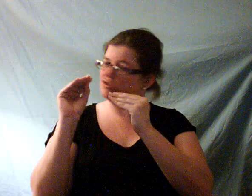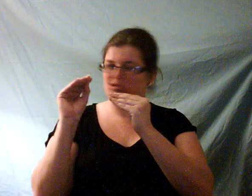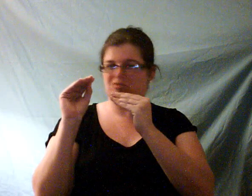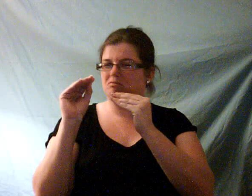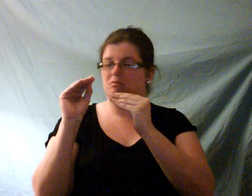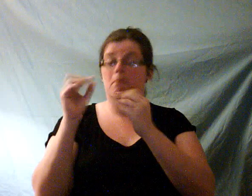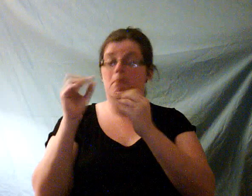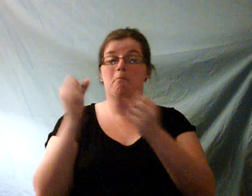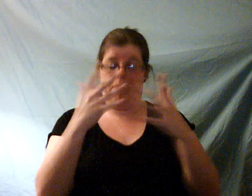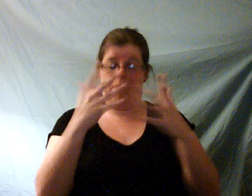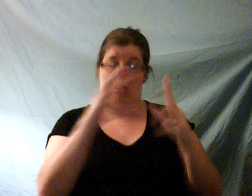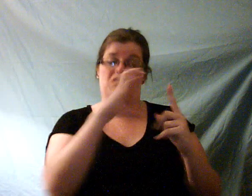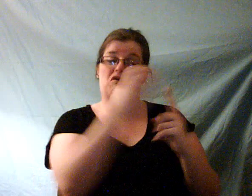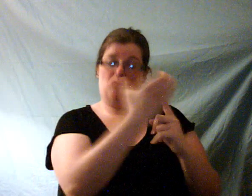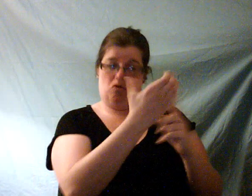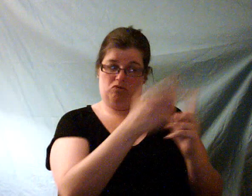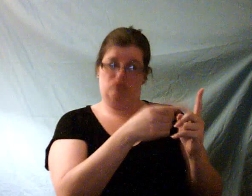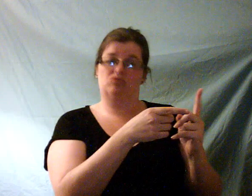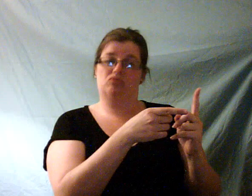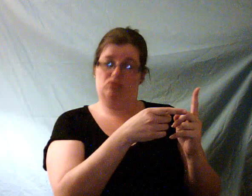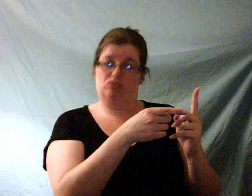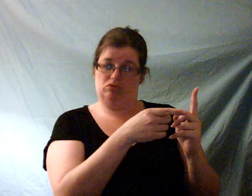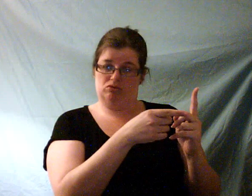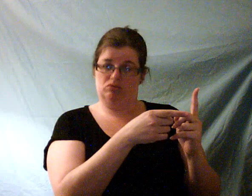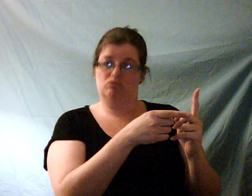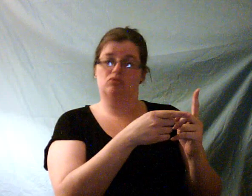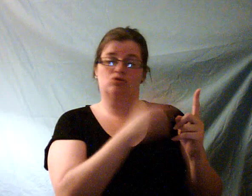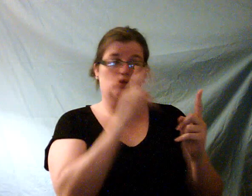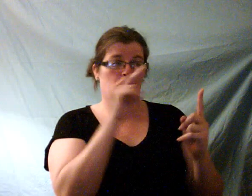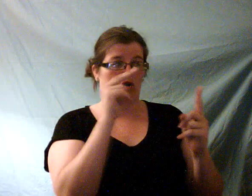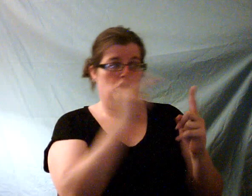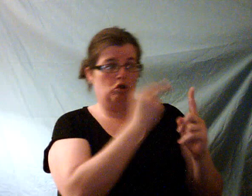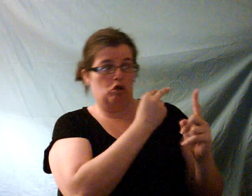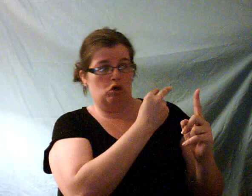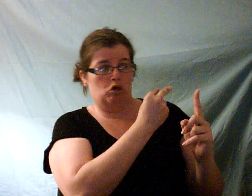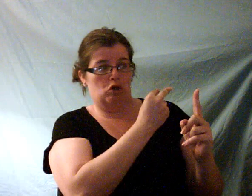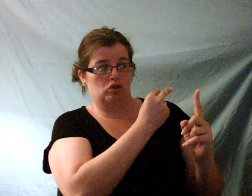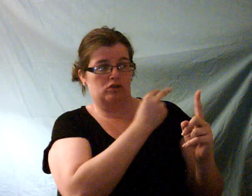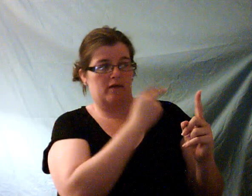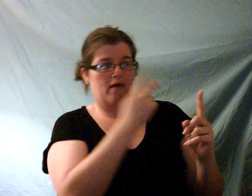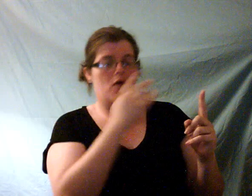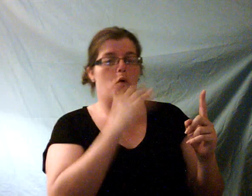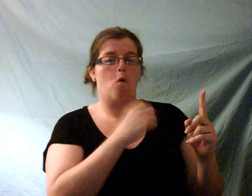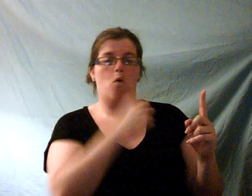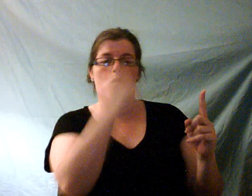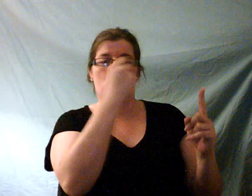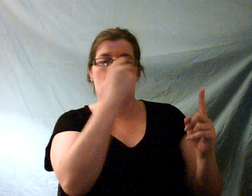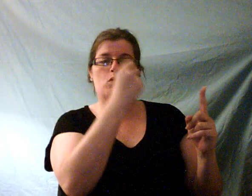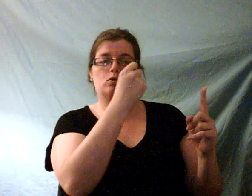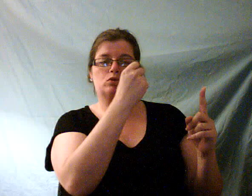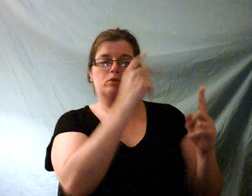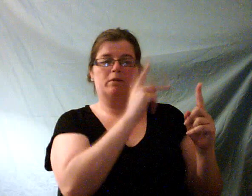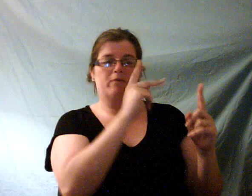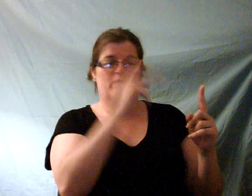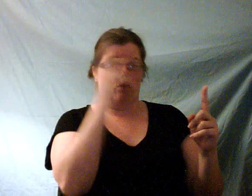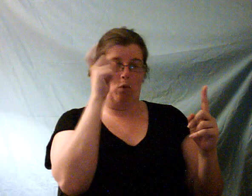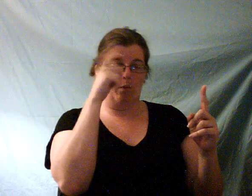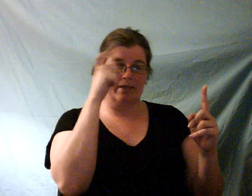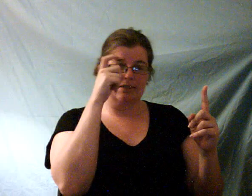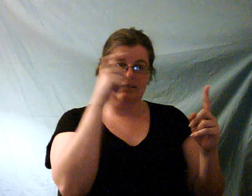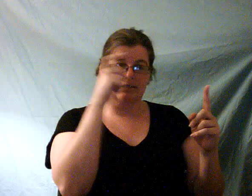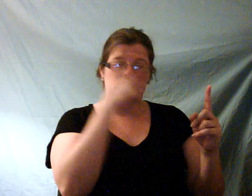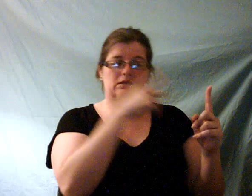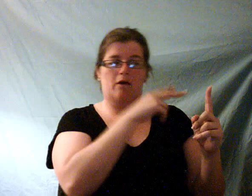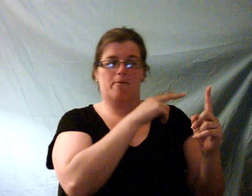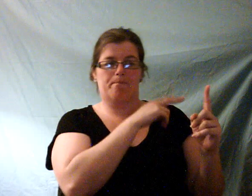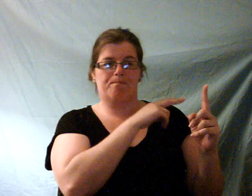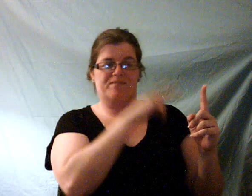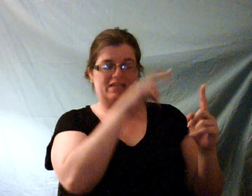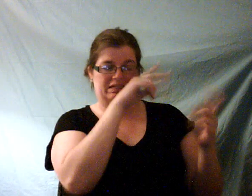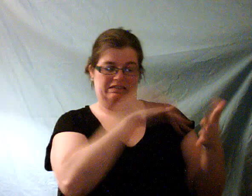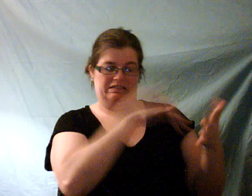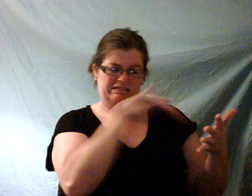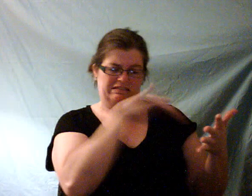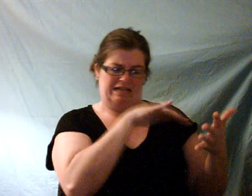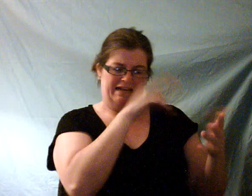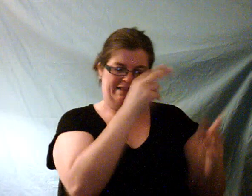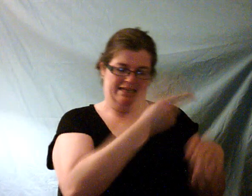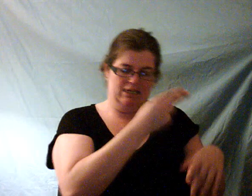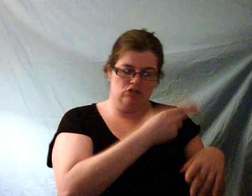that look to the elderly for the wisdom. They spend a lot of time studying the history. They talk about